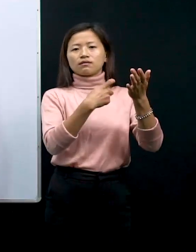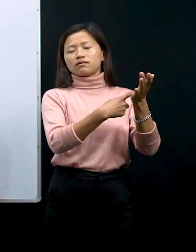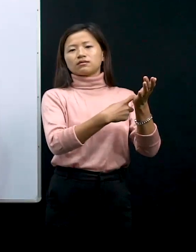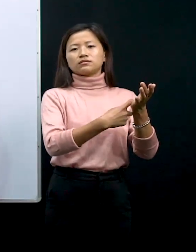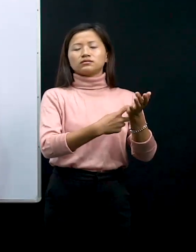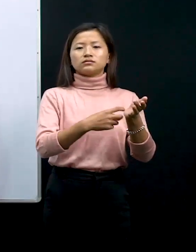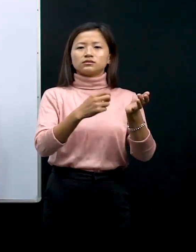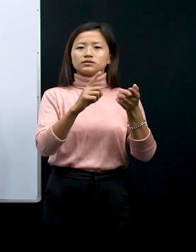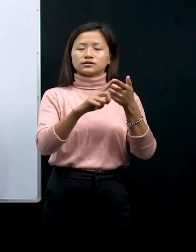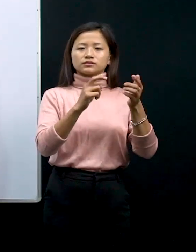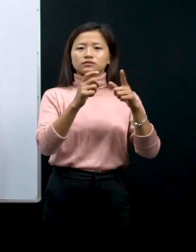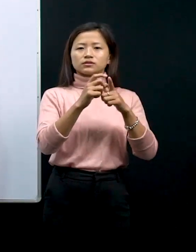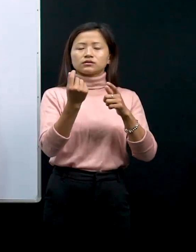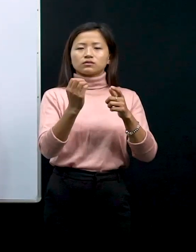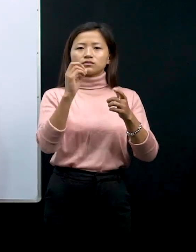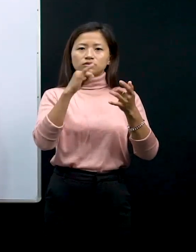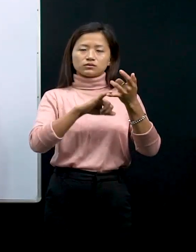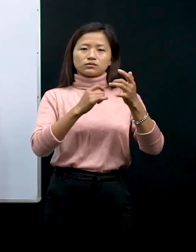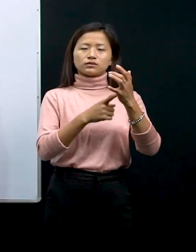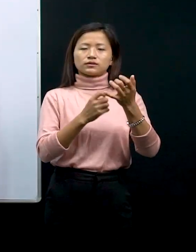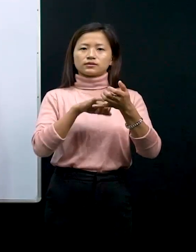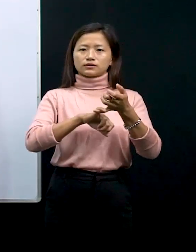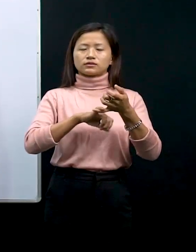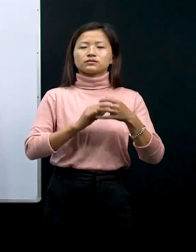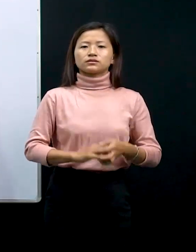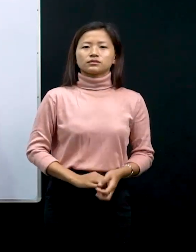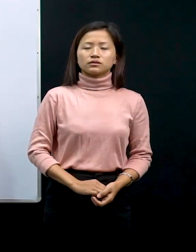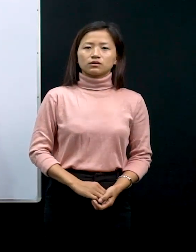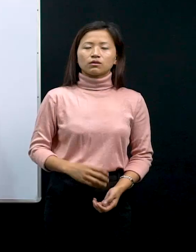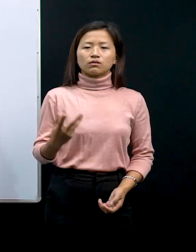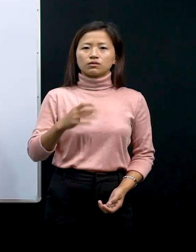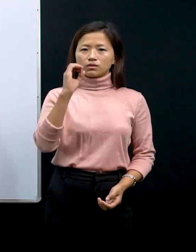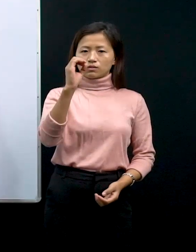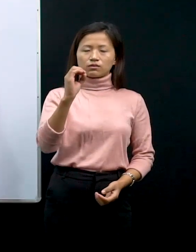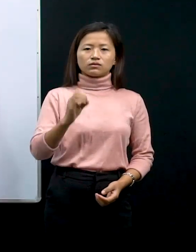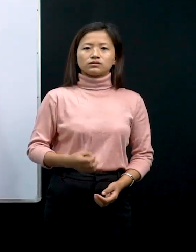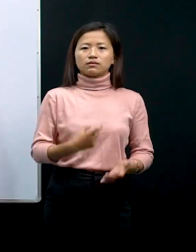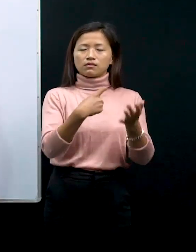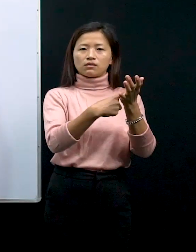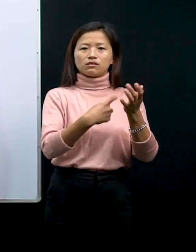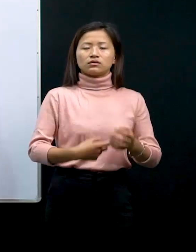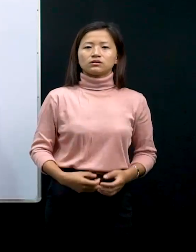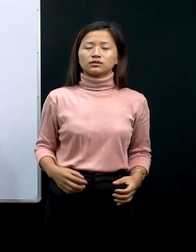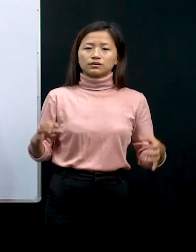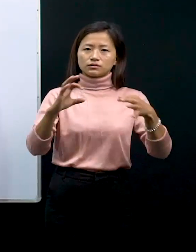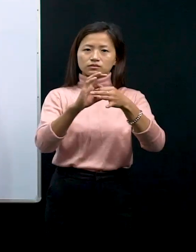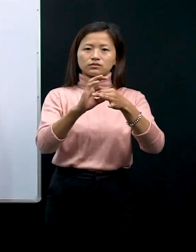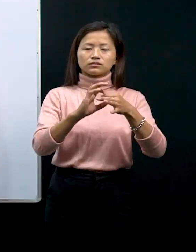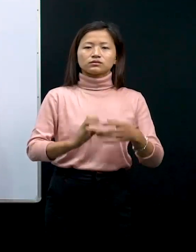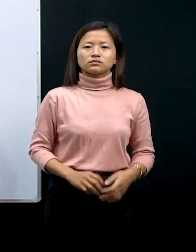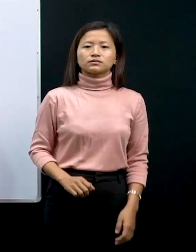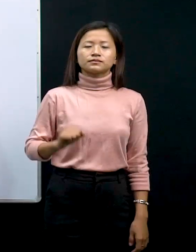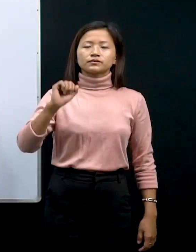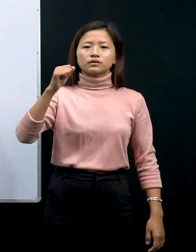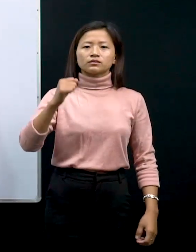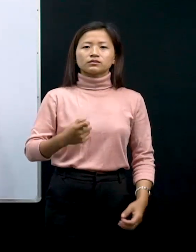already learned, isn't it? Then what about OR? Can you join? Yes? So,